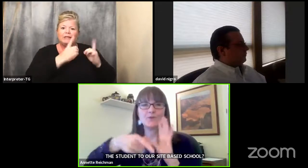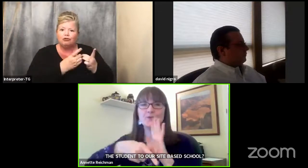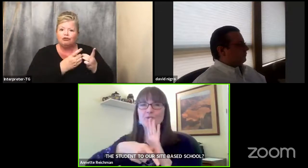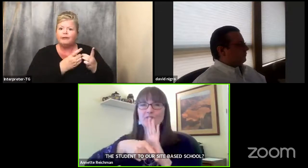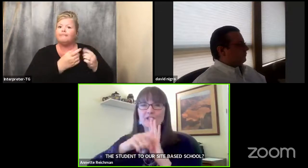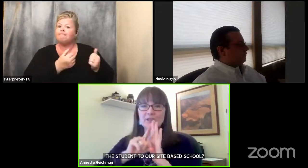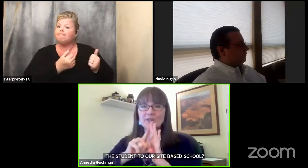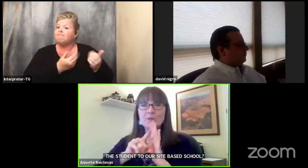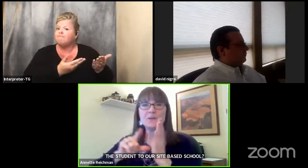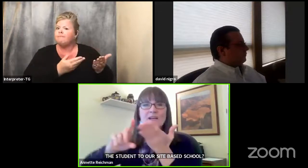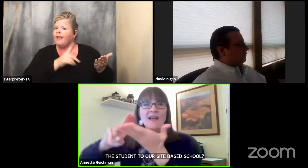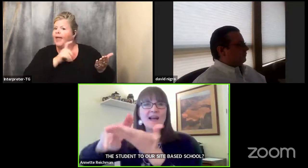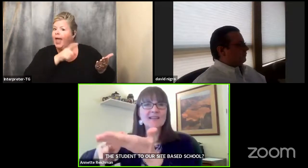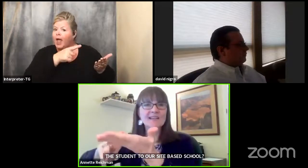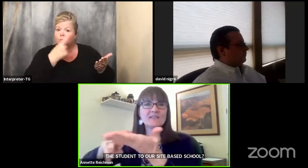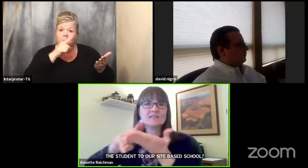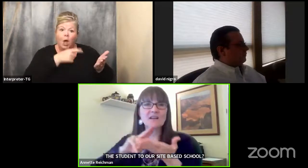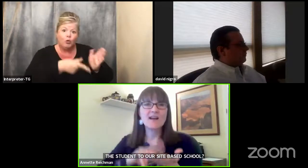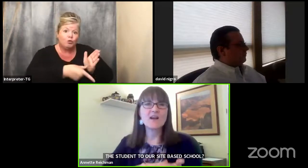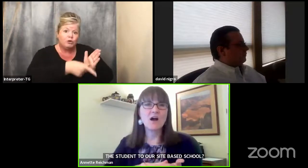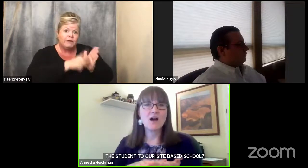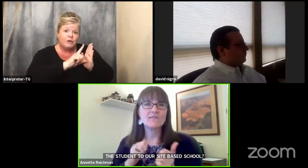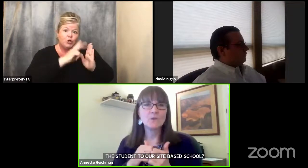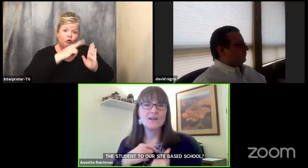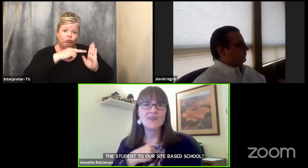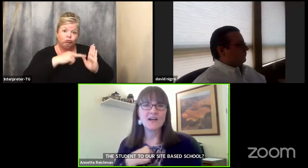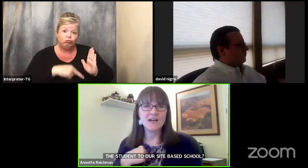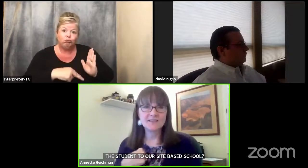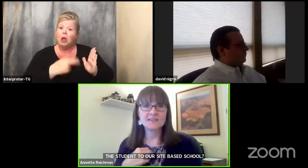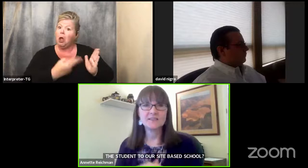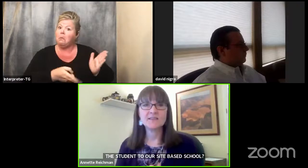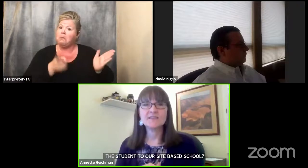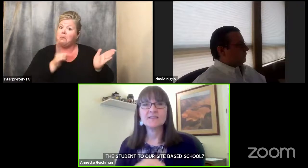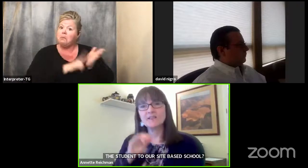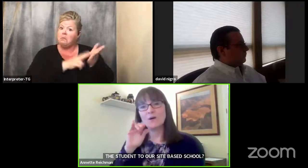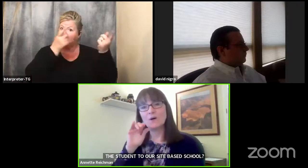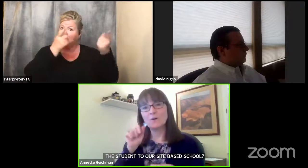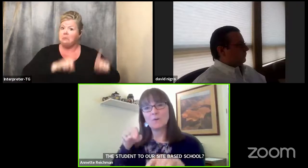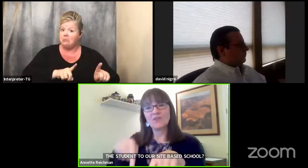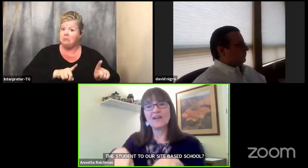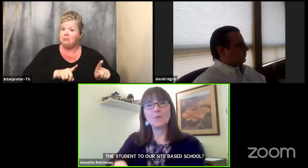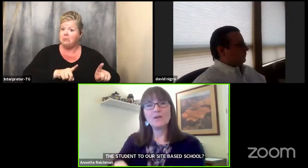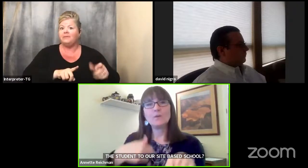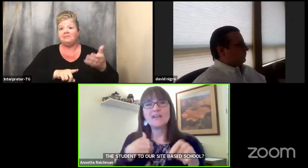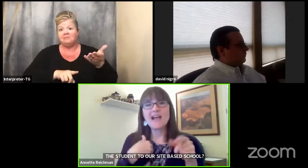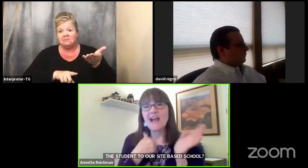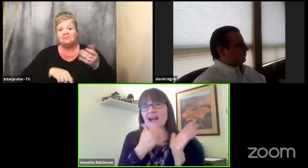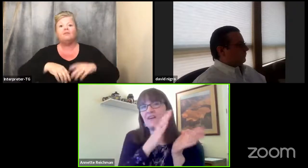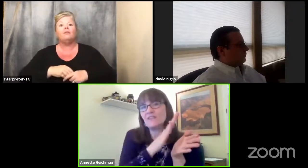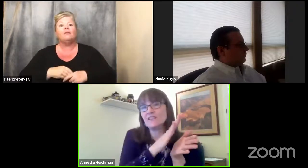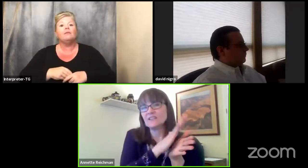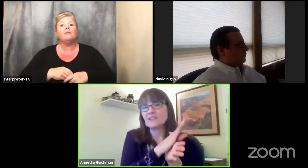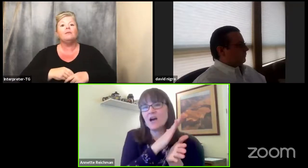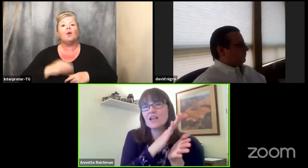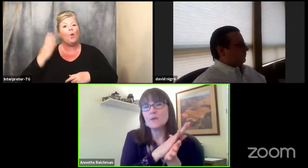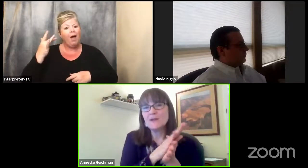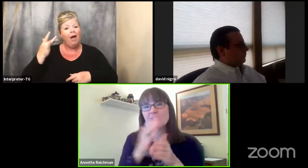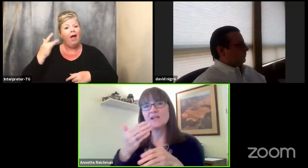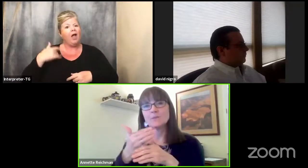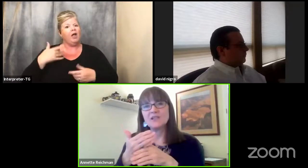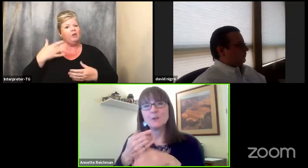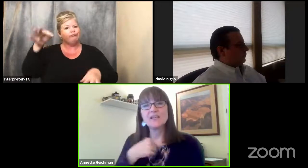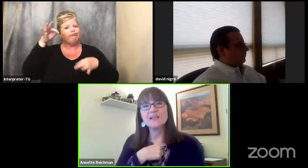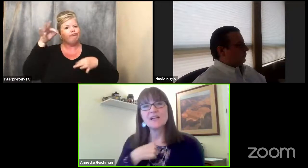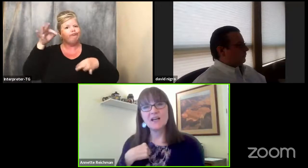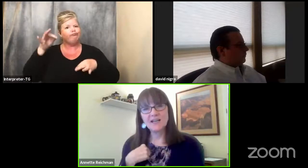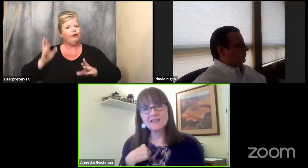them to review and then to sign off with us, so that we would have this